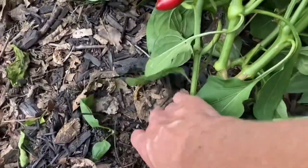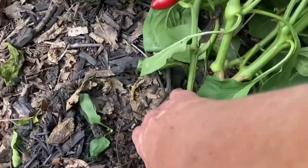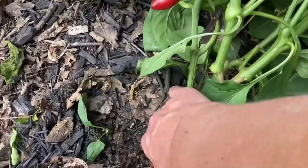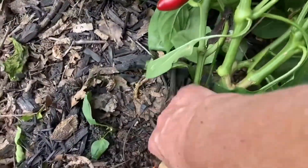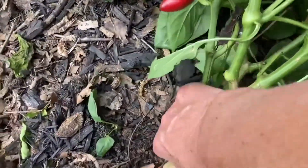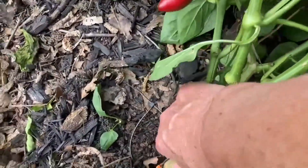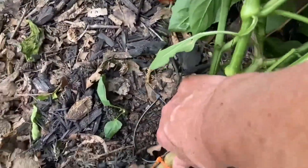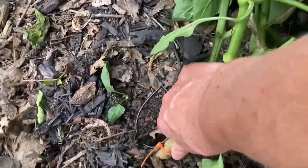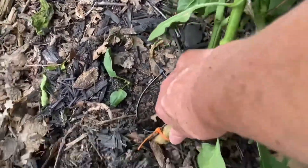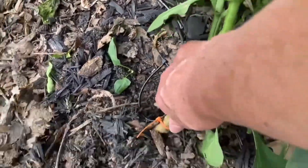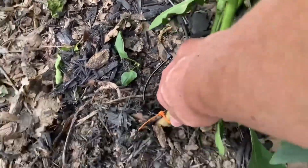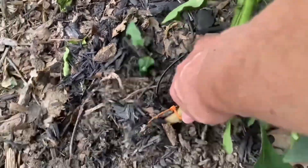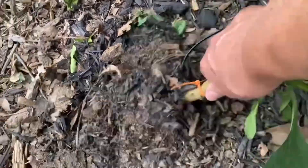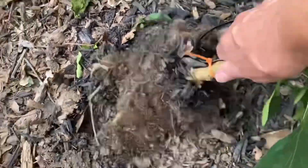full.